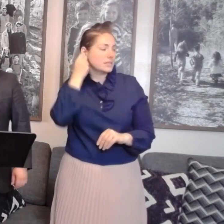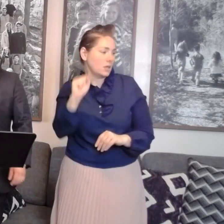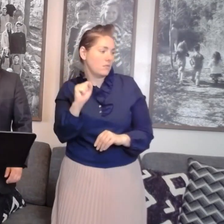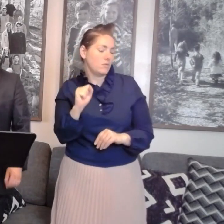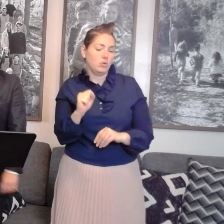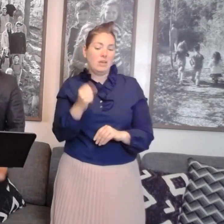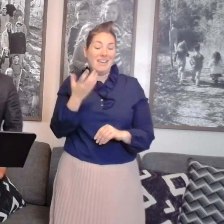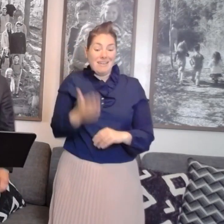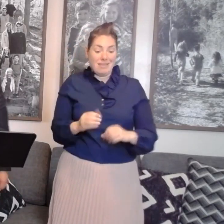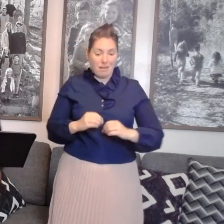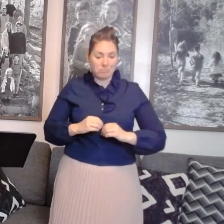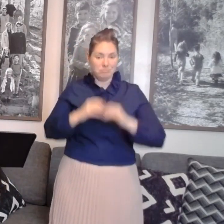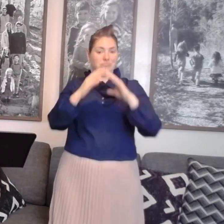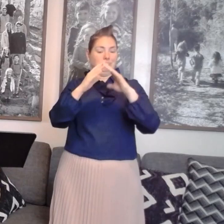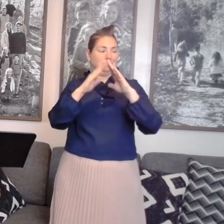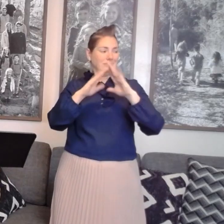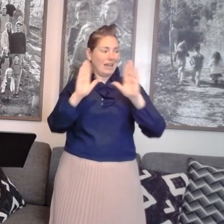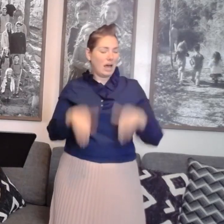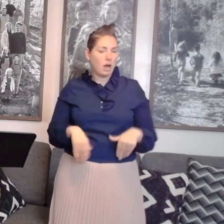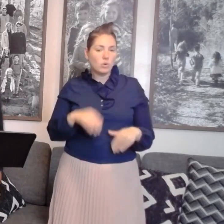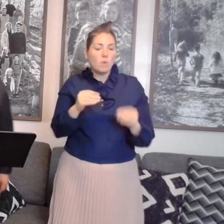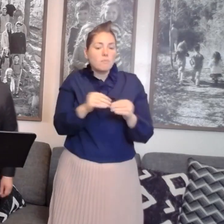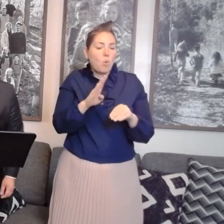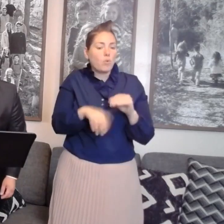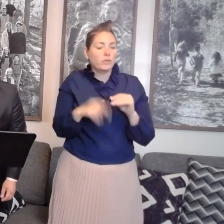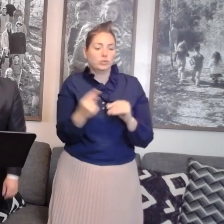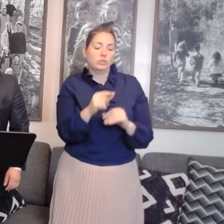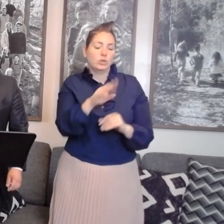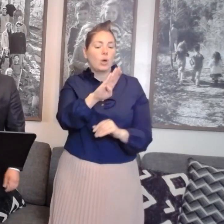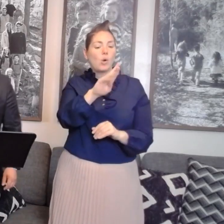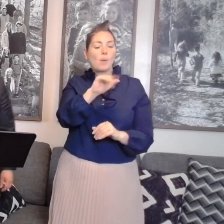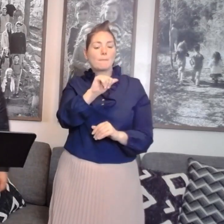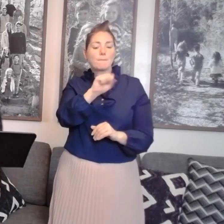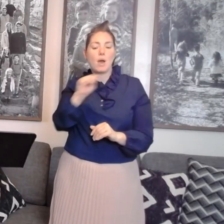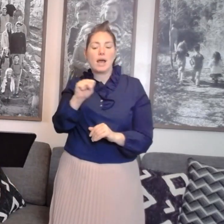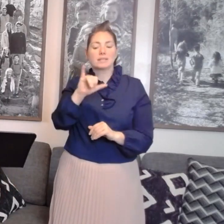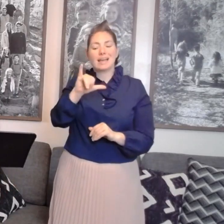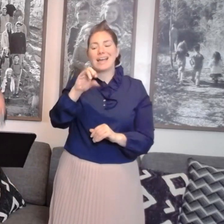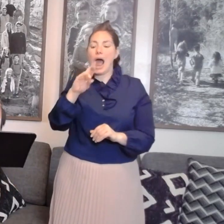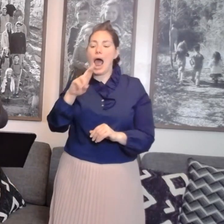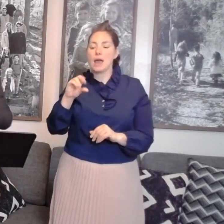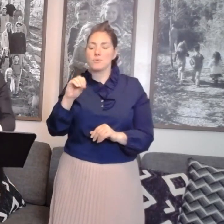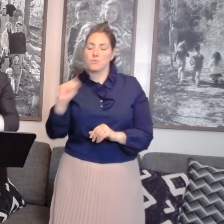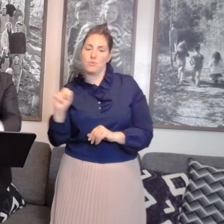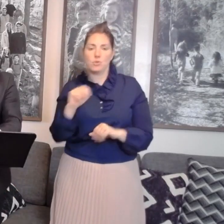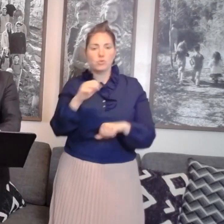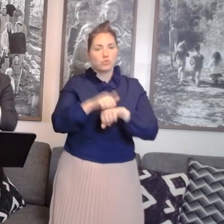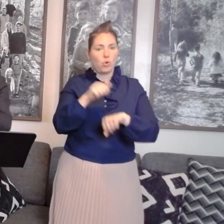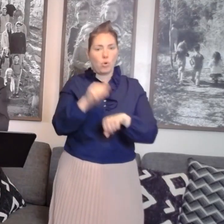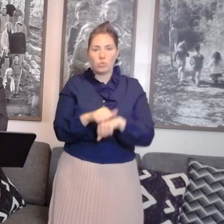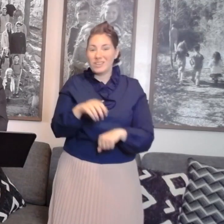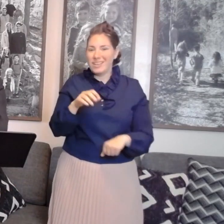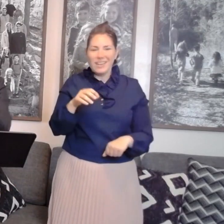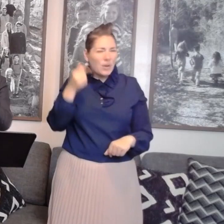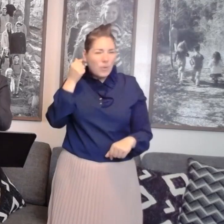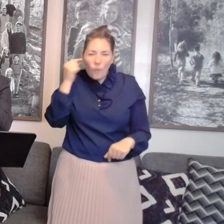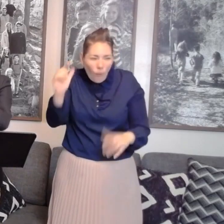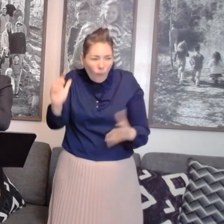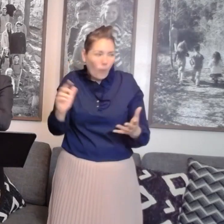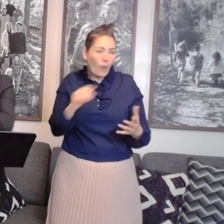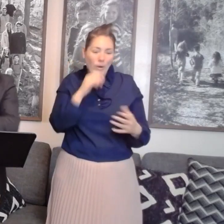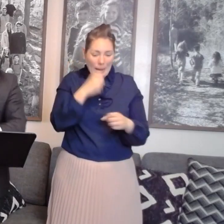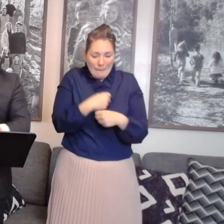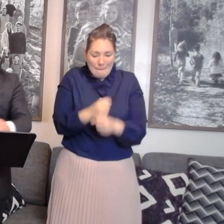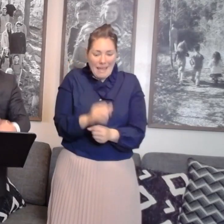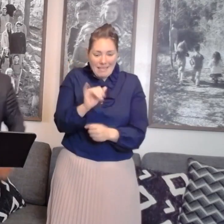was more than just brass and iron and stones. That's not what gold didn't